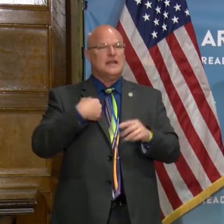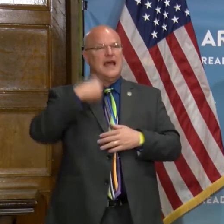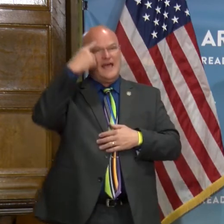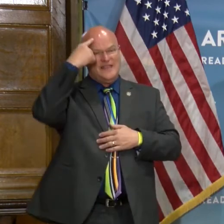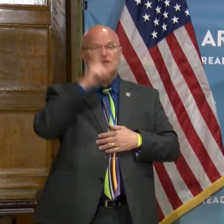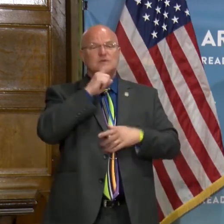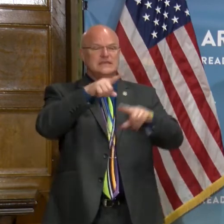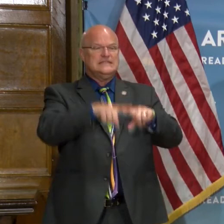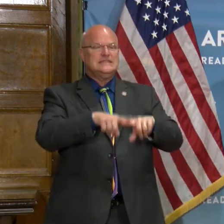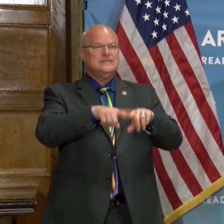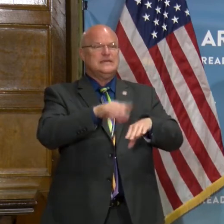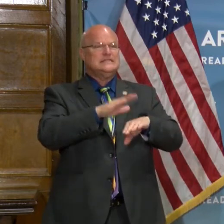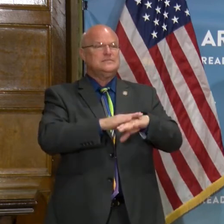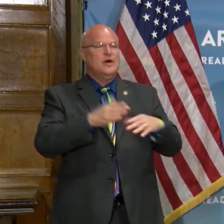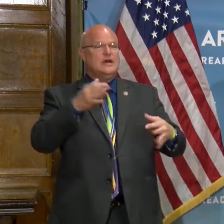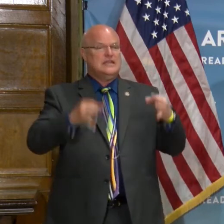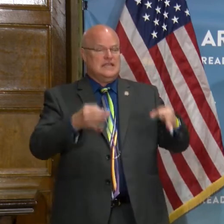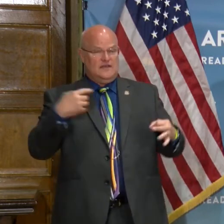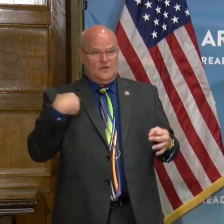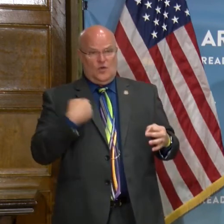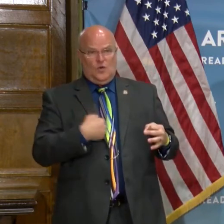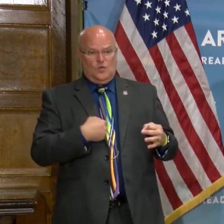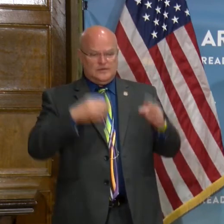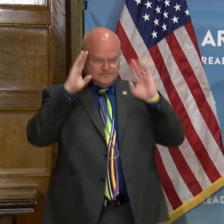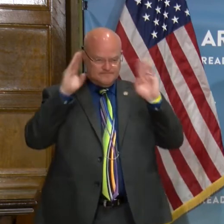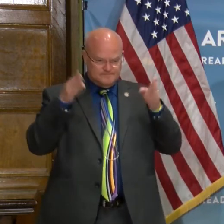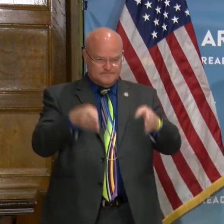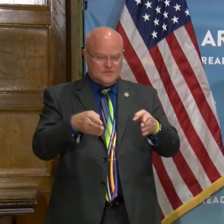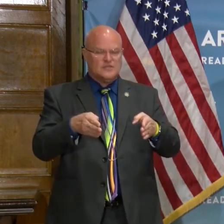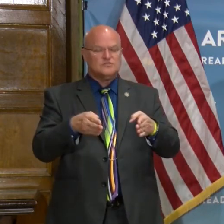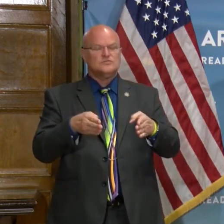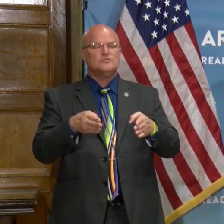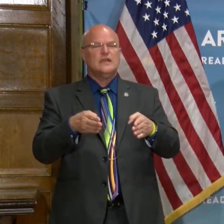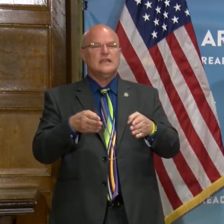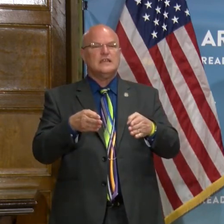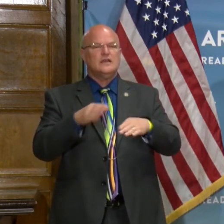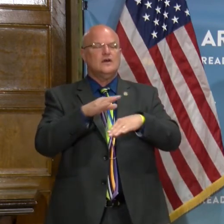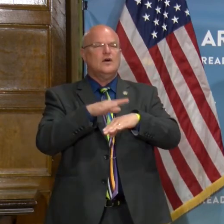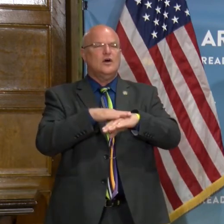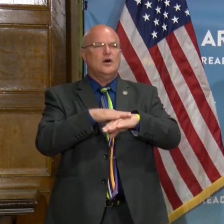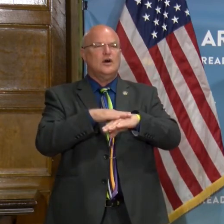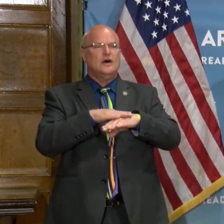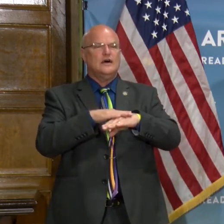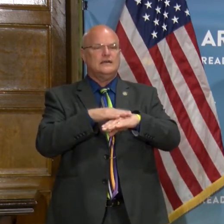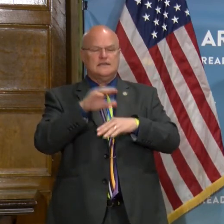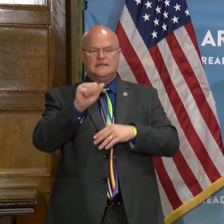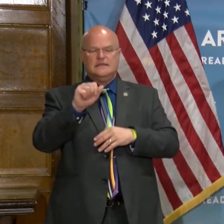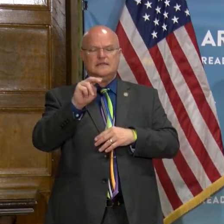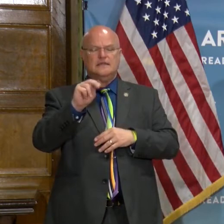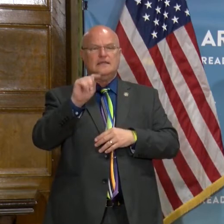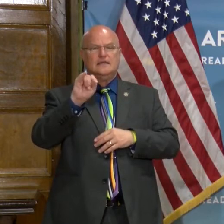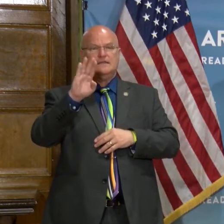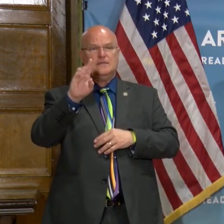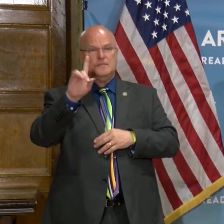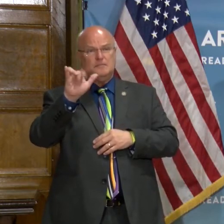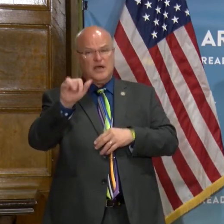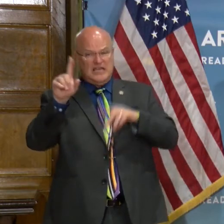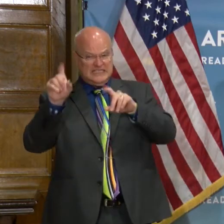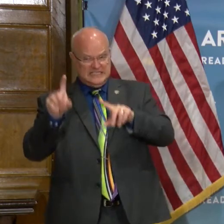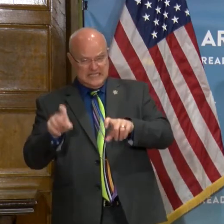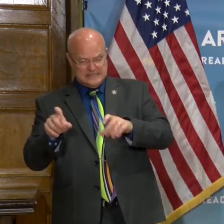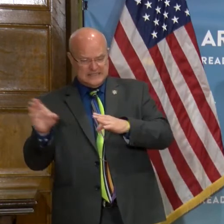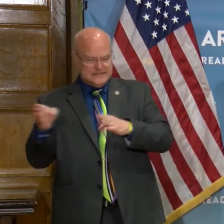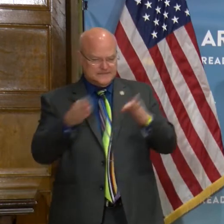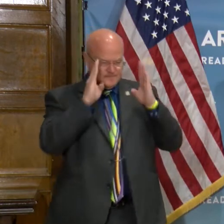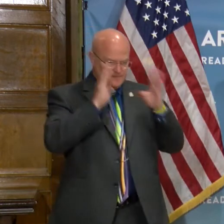it depends upon, you know, whether we're concentrating on antibody testing, whether we're concentrating